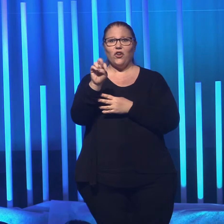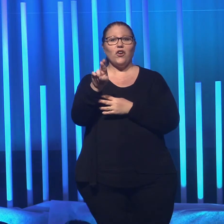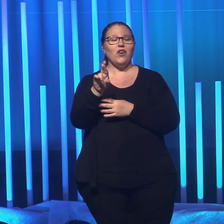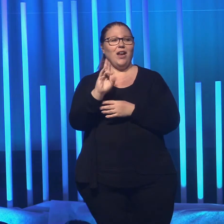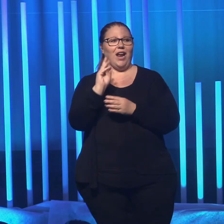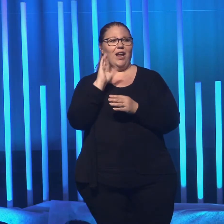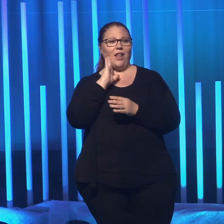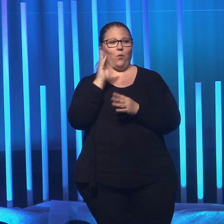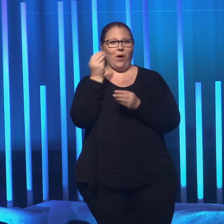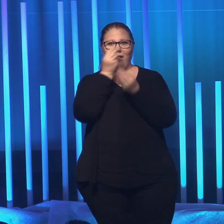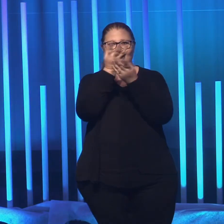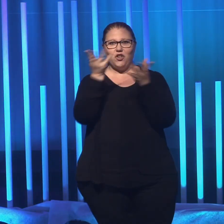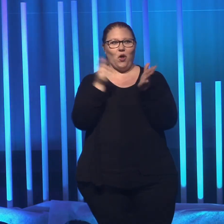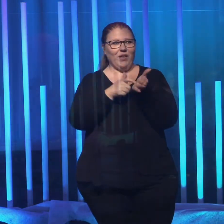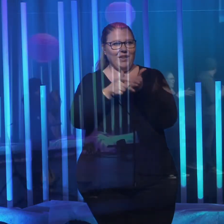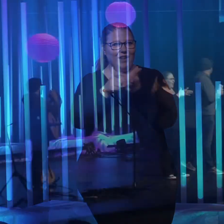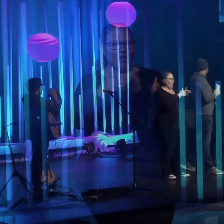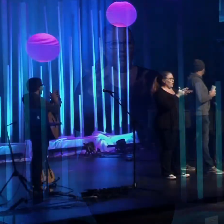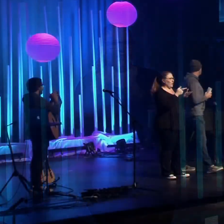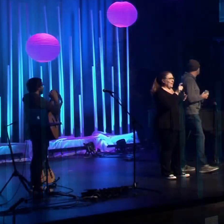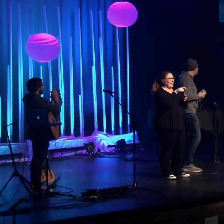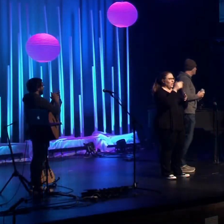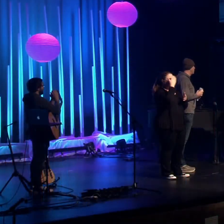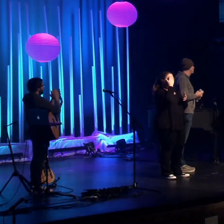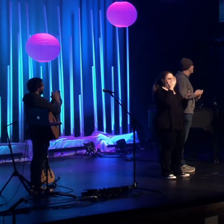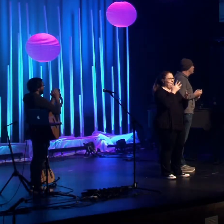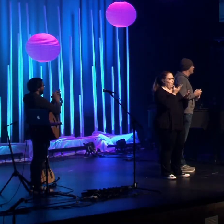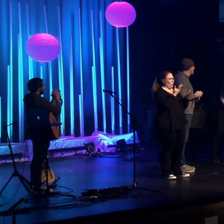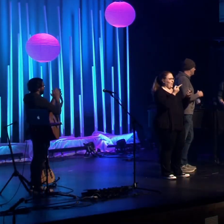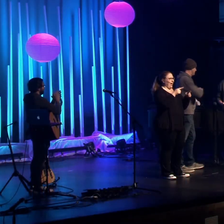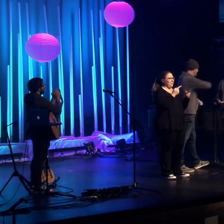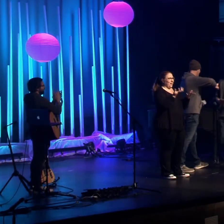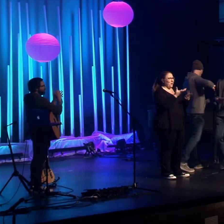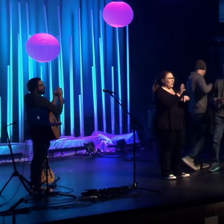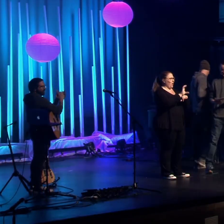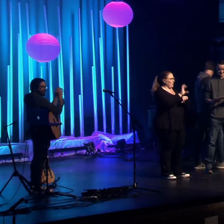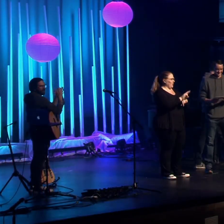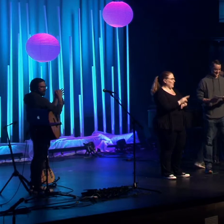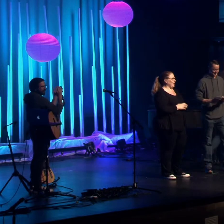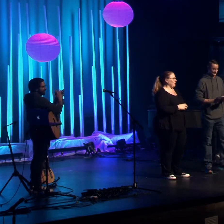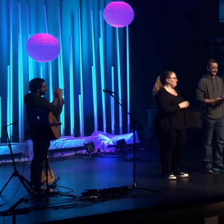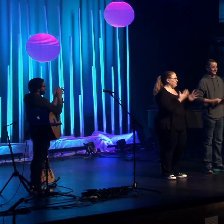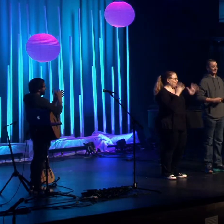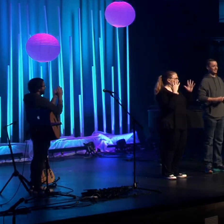you all the details that you need to know about what's happening here in the Crossroads community. Thank you. All right.